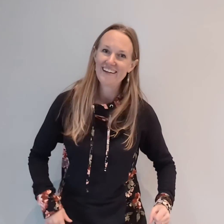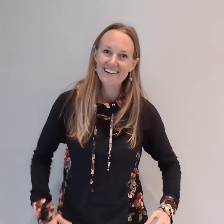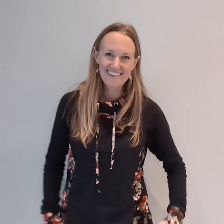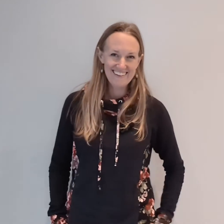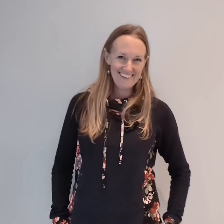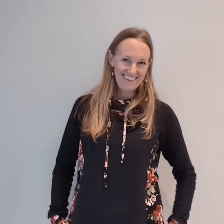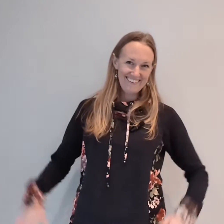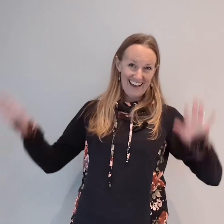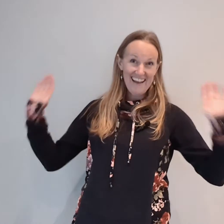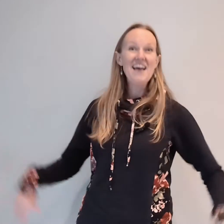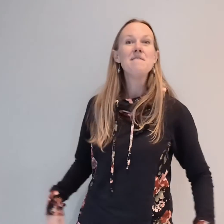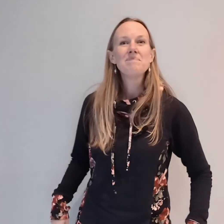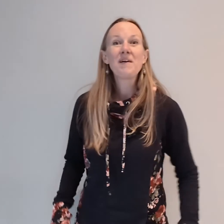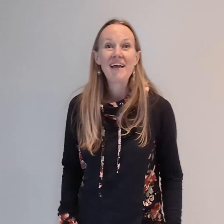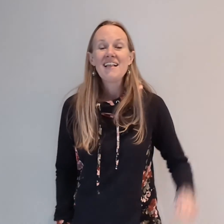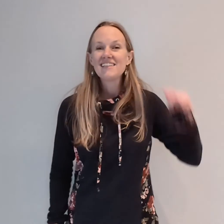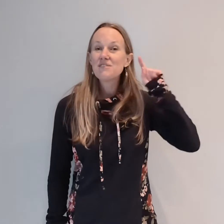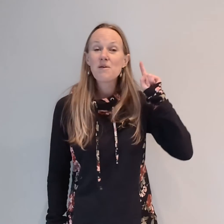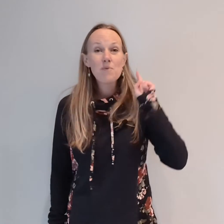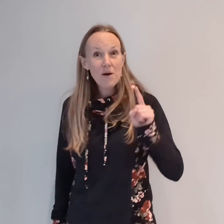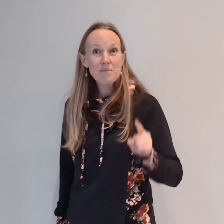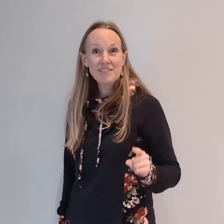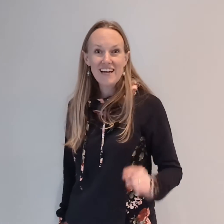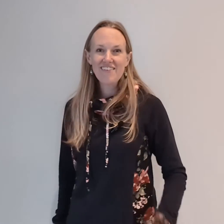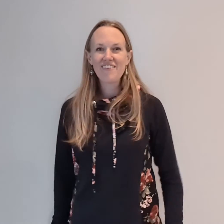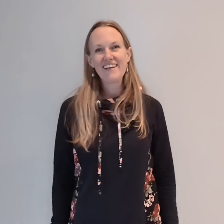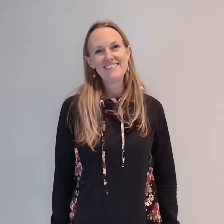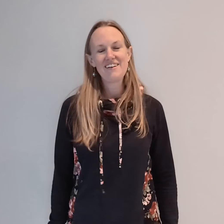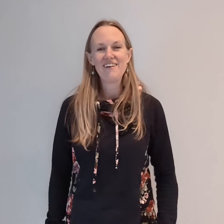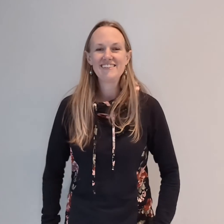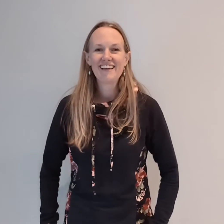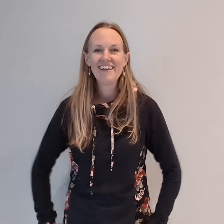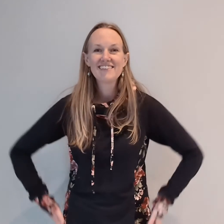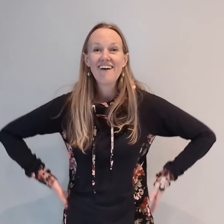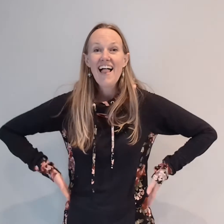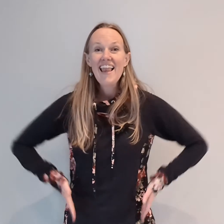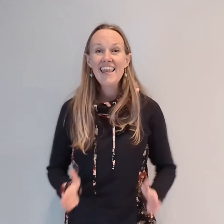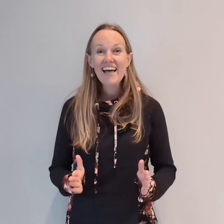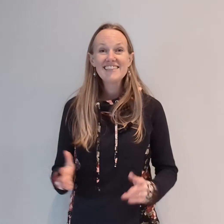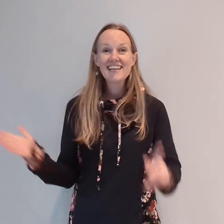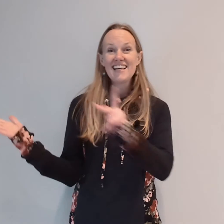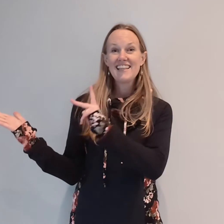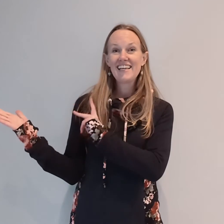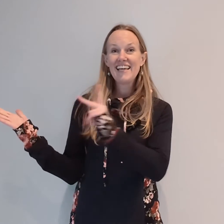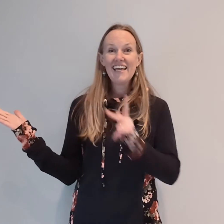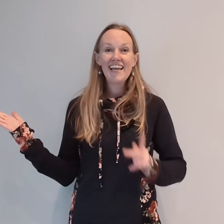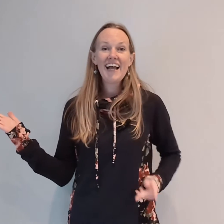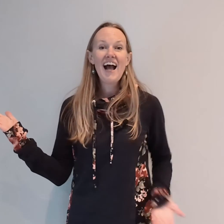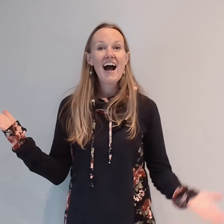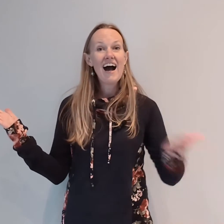preheating. Okay, let's do it one more time before we get to the chorus, okay? So, let the king